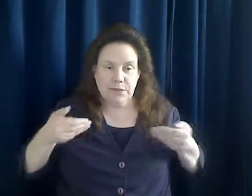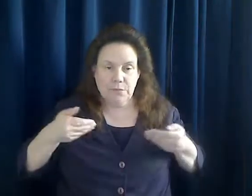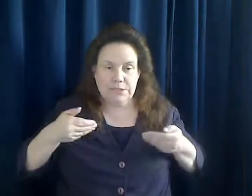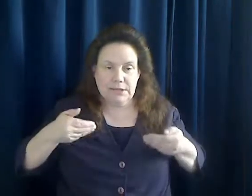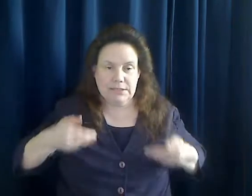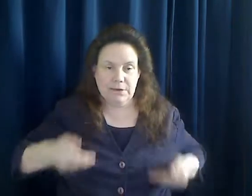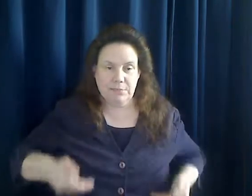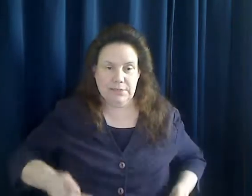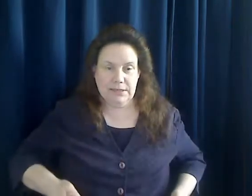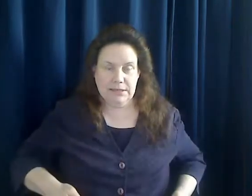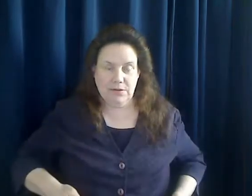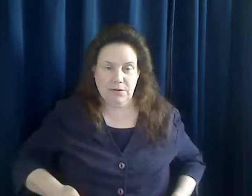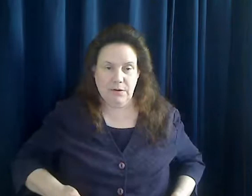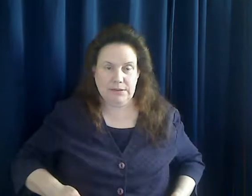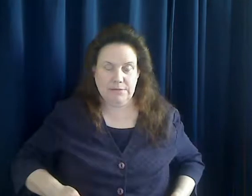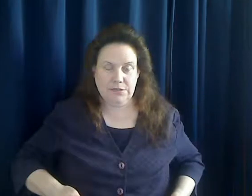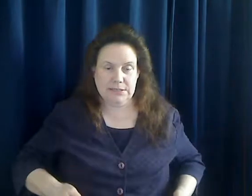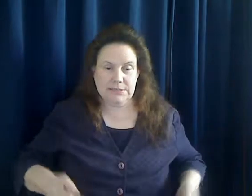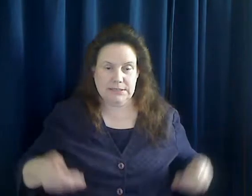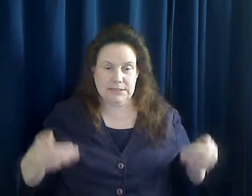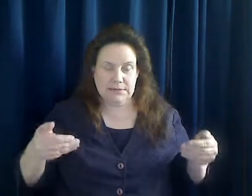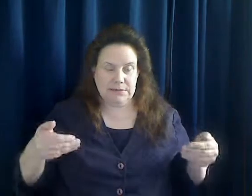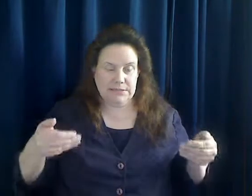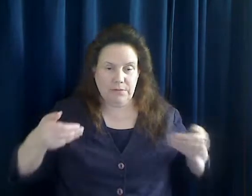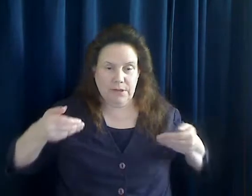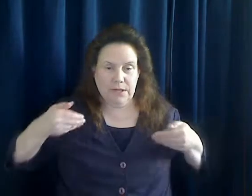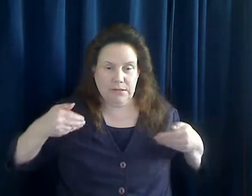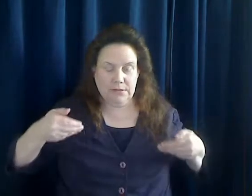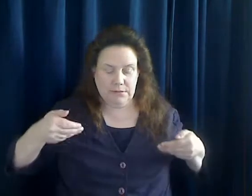We talked about me in Oh How I Love Jesus. It's that right angle.